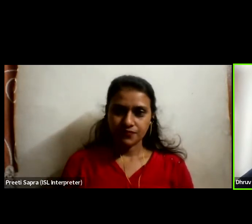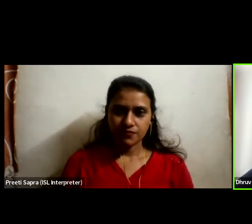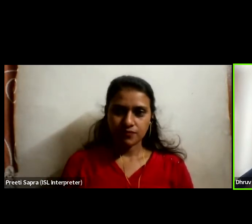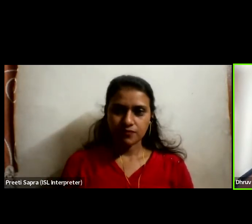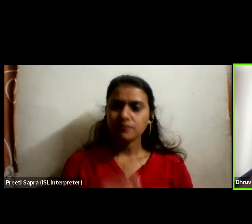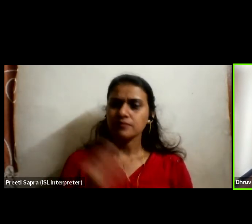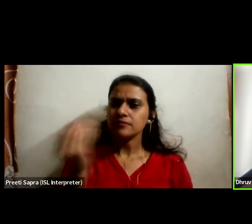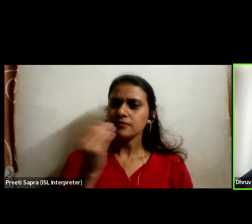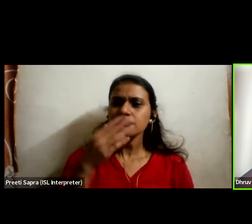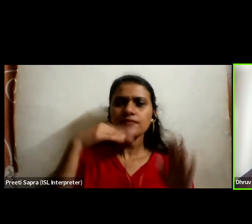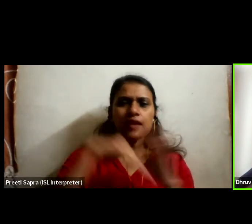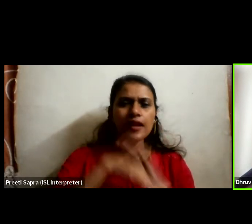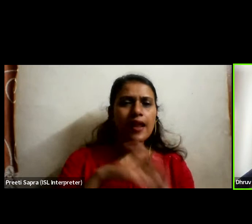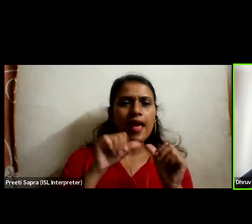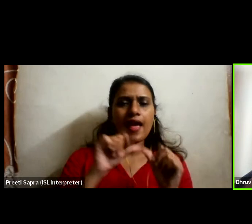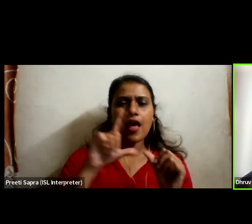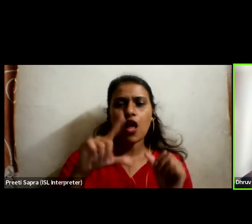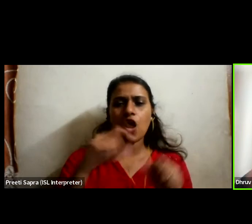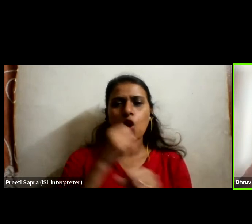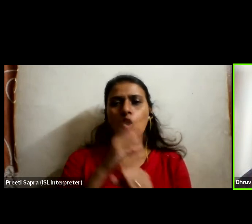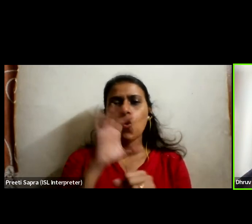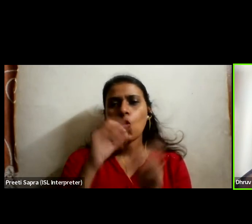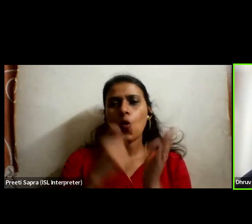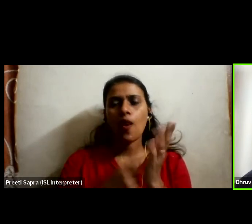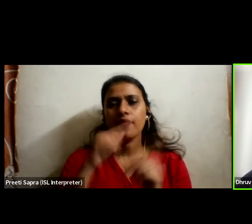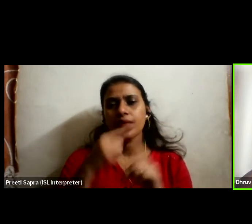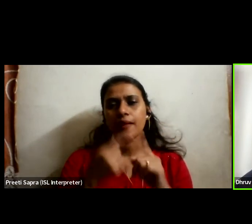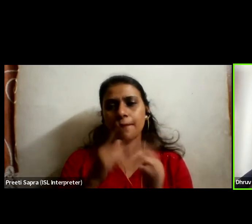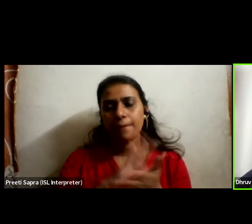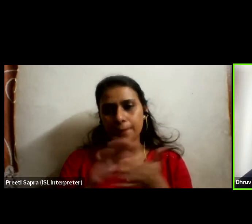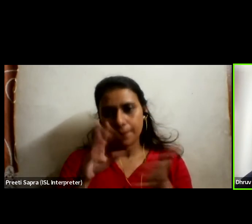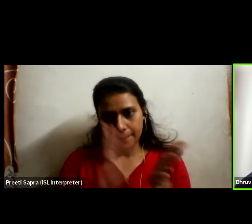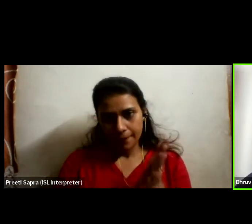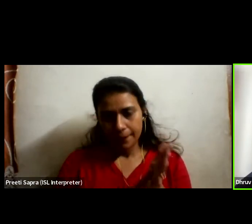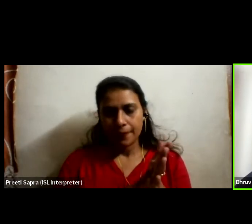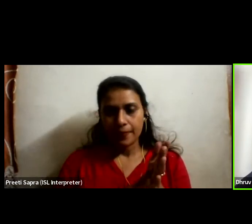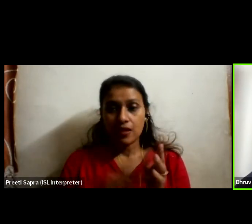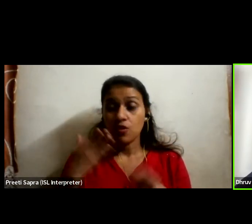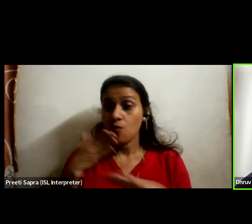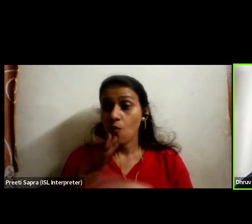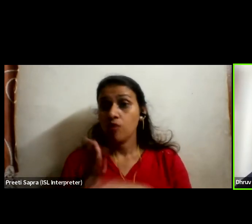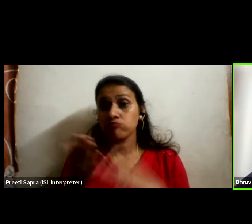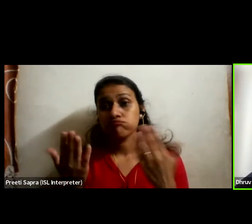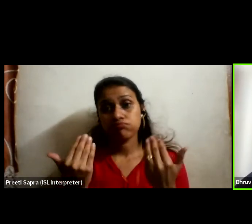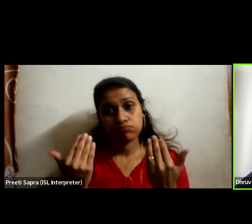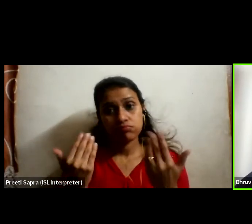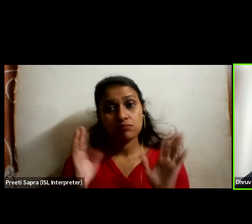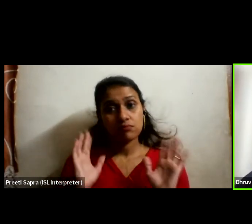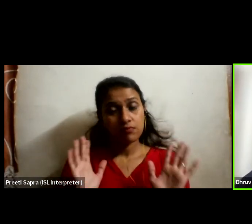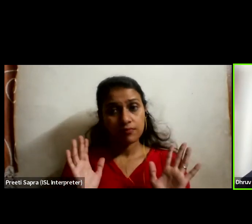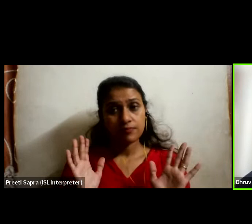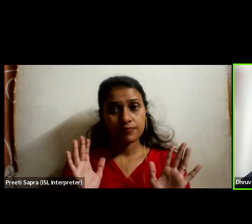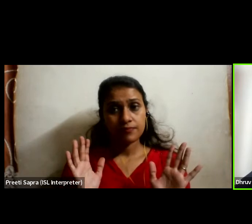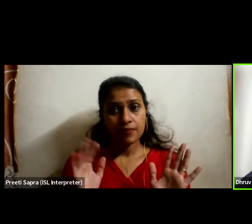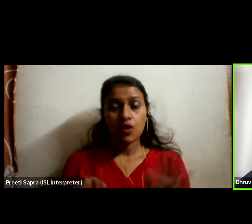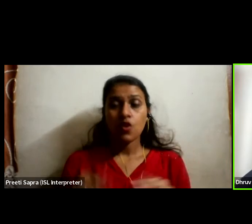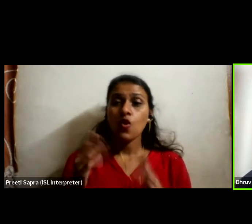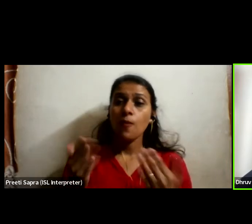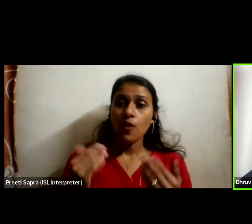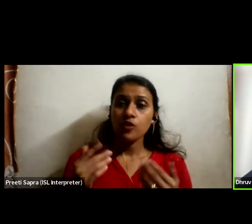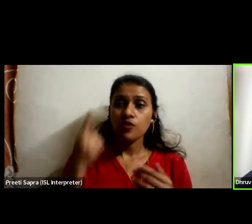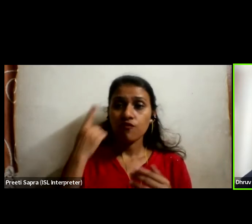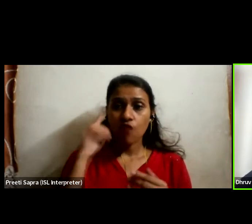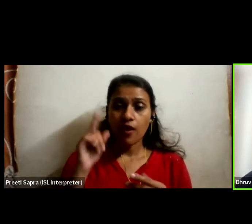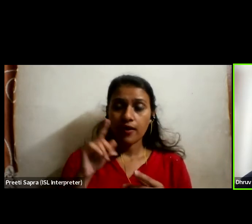primarily underpin algorithmic systems and their harms, then the possible harms, vis-a-vis the possible benefits of